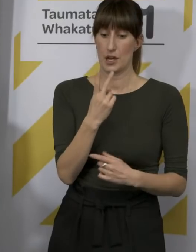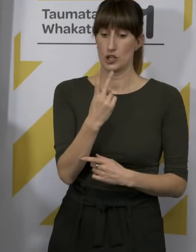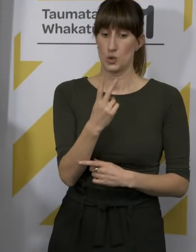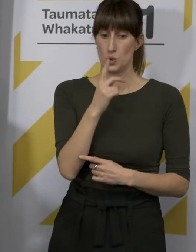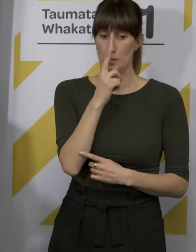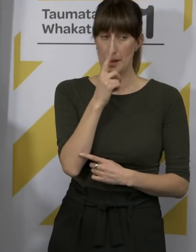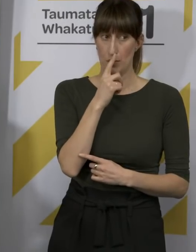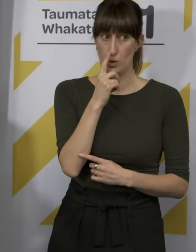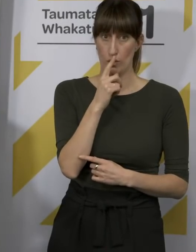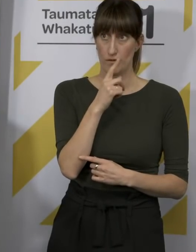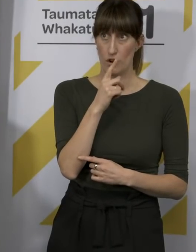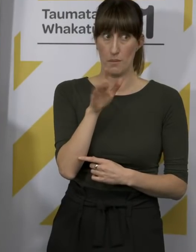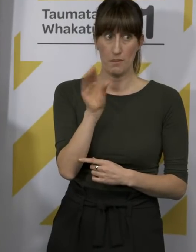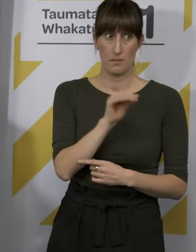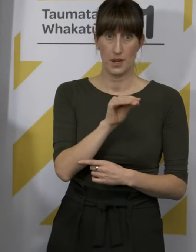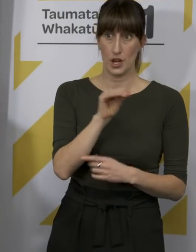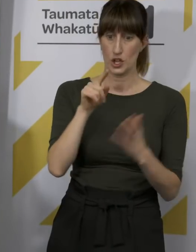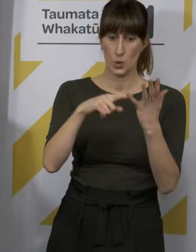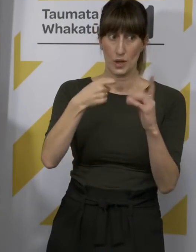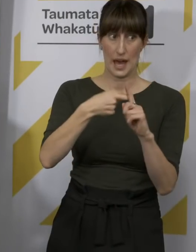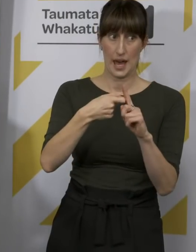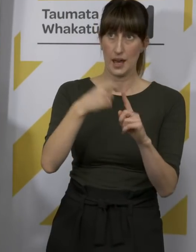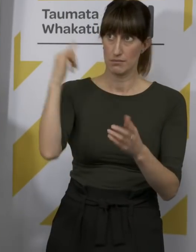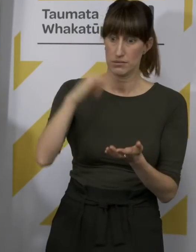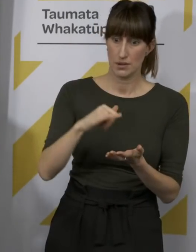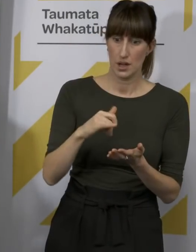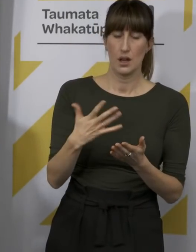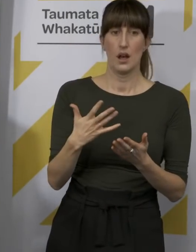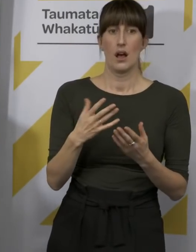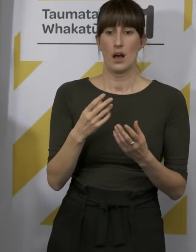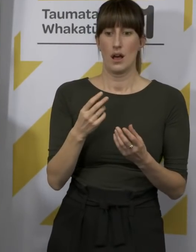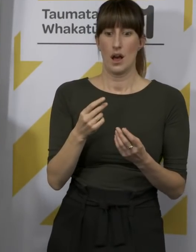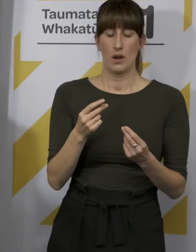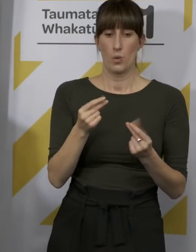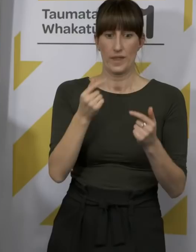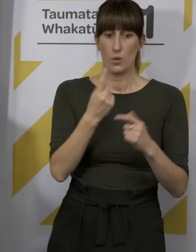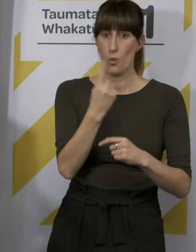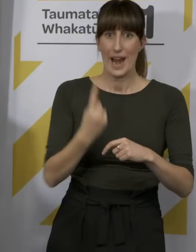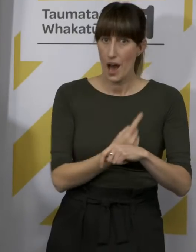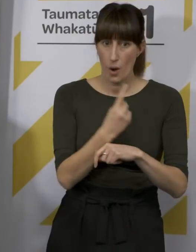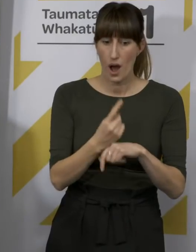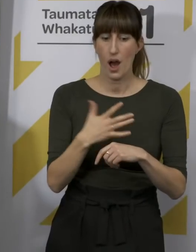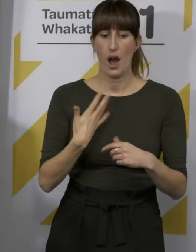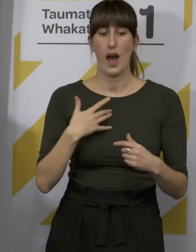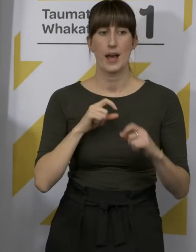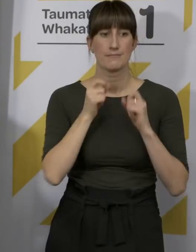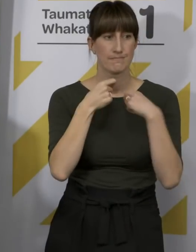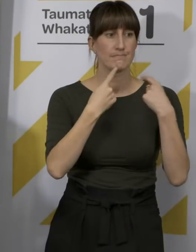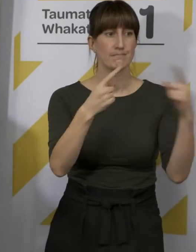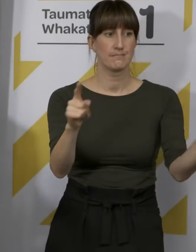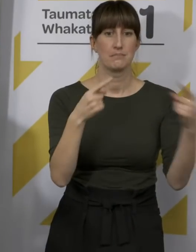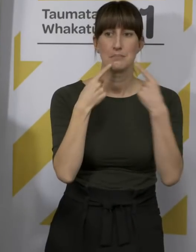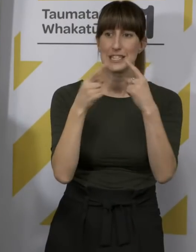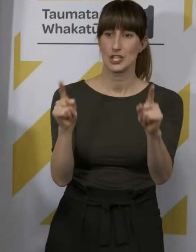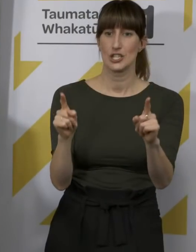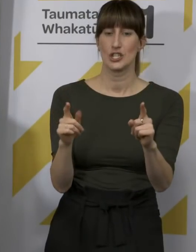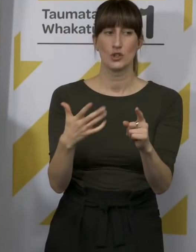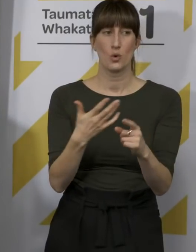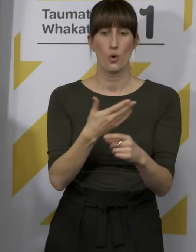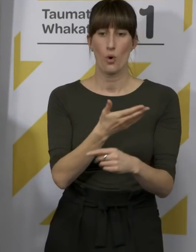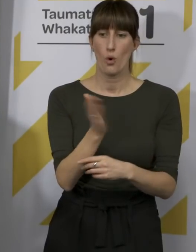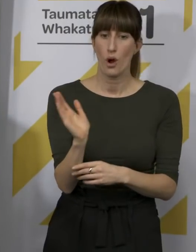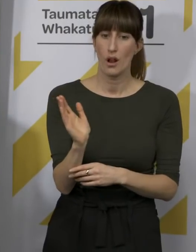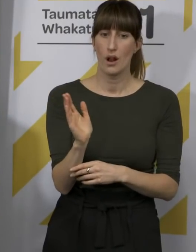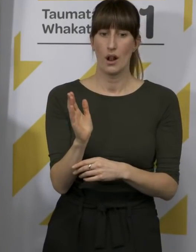cases on the 16th, within a very short period of time, within the hour, a message went out to all the facilities, and I had checked with my chief